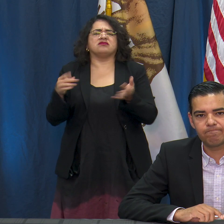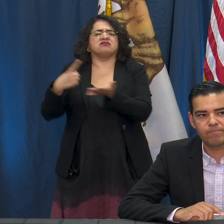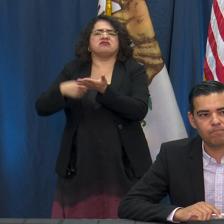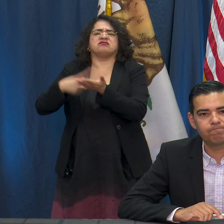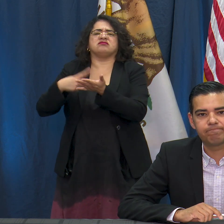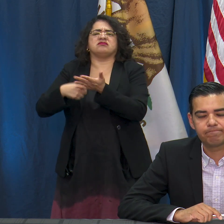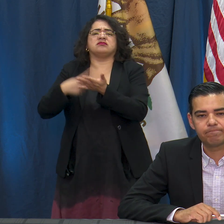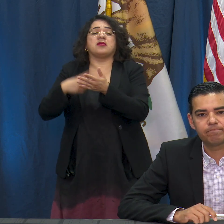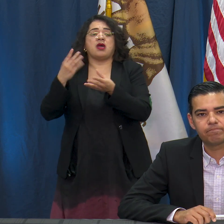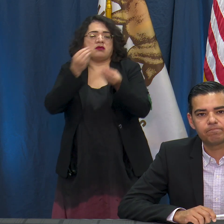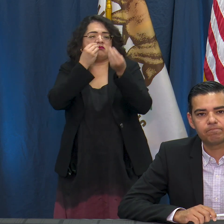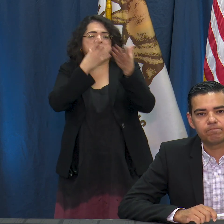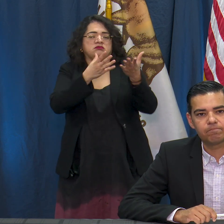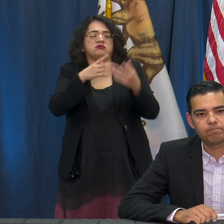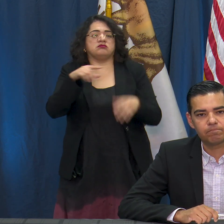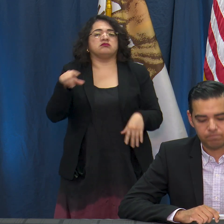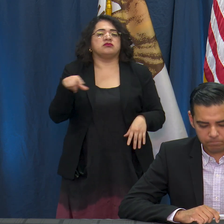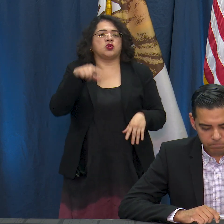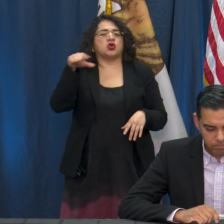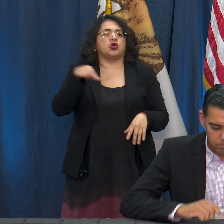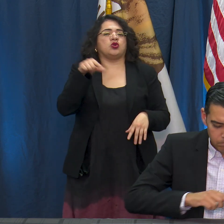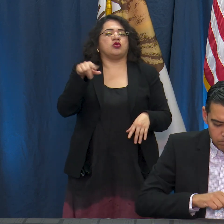back.